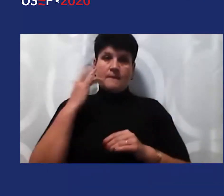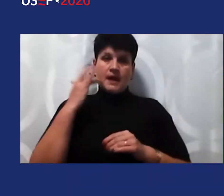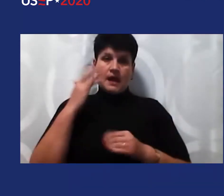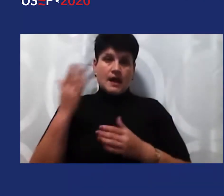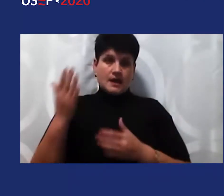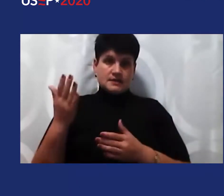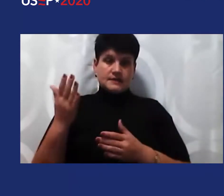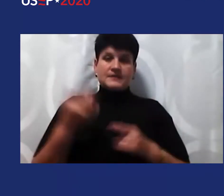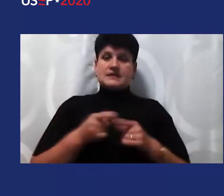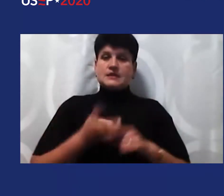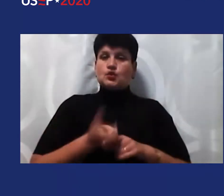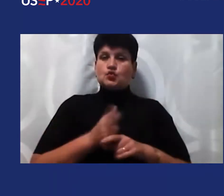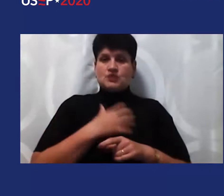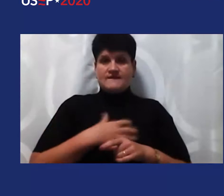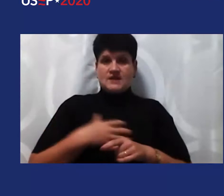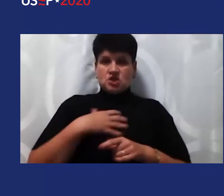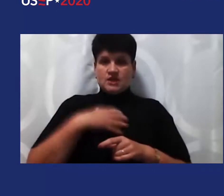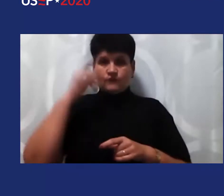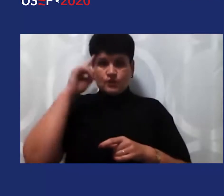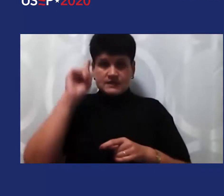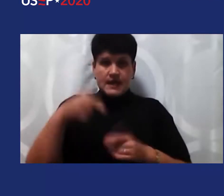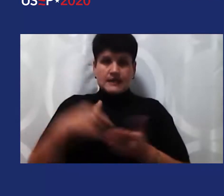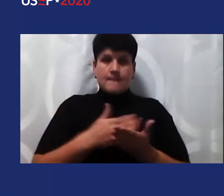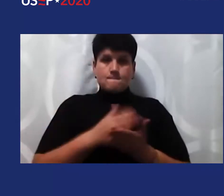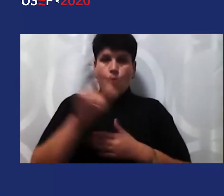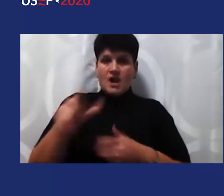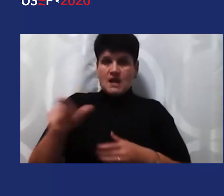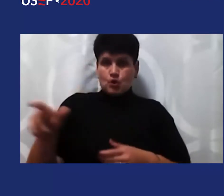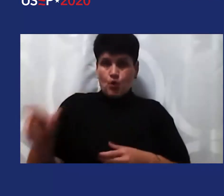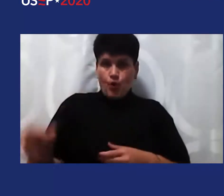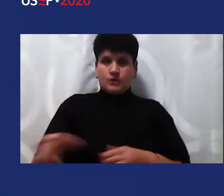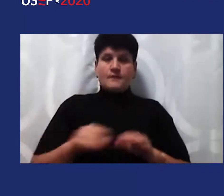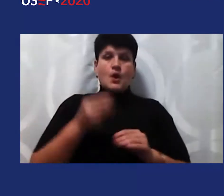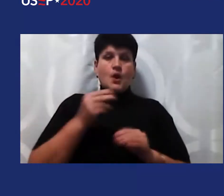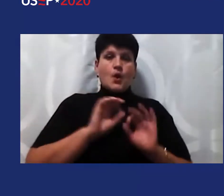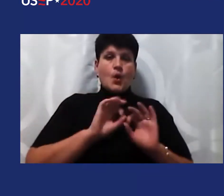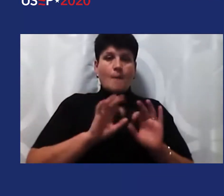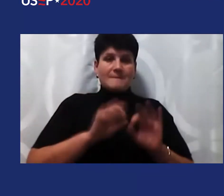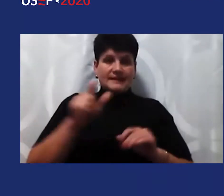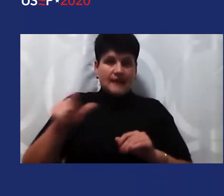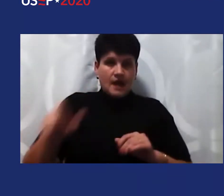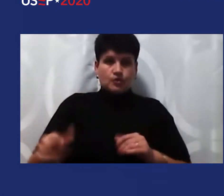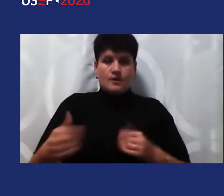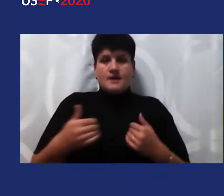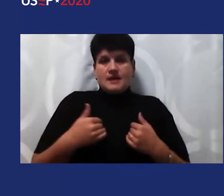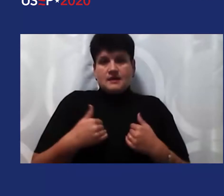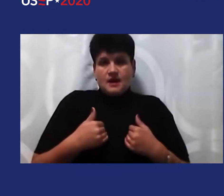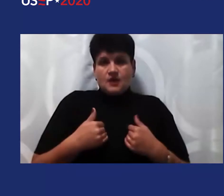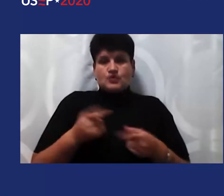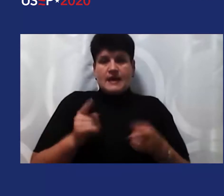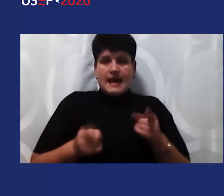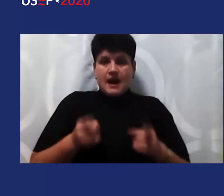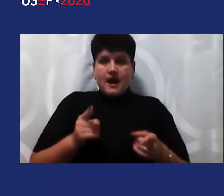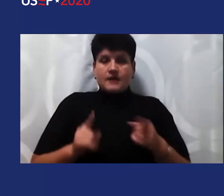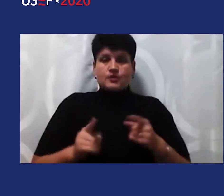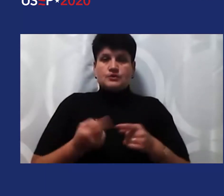it's true. That's what makes the US presidential election so unique. Political analysts and commentators